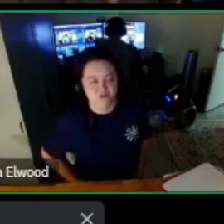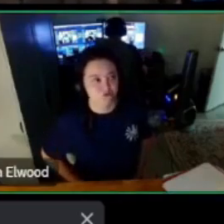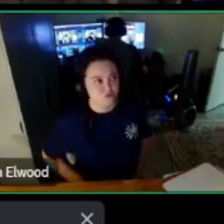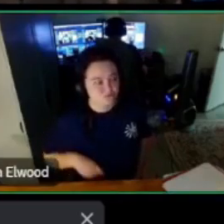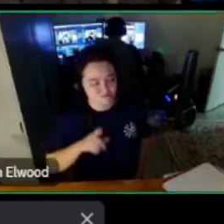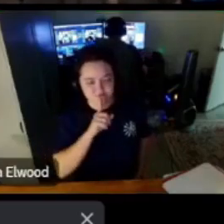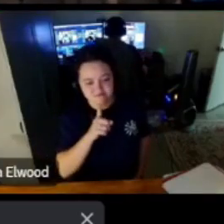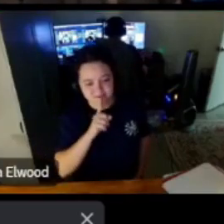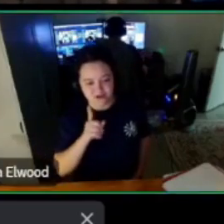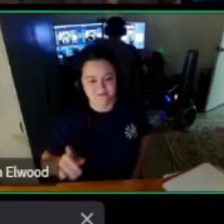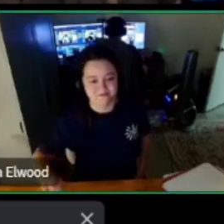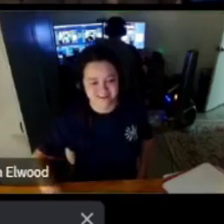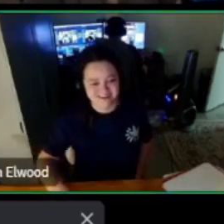true. Sorry.